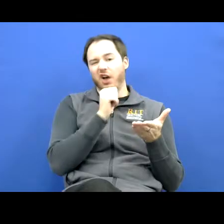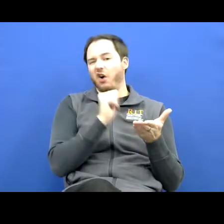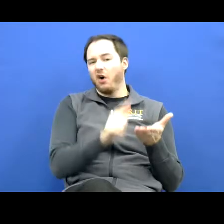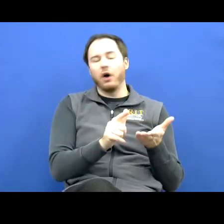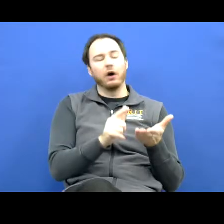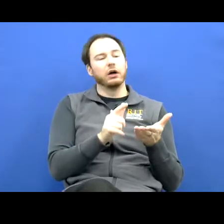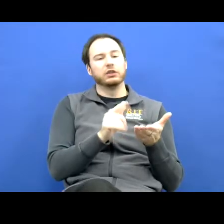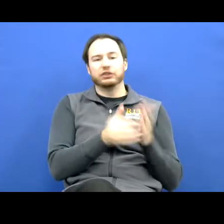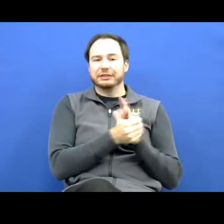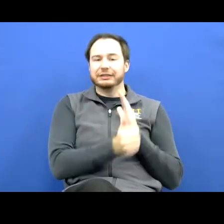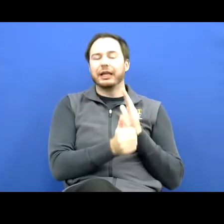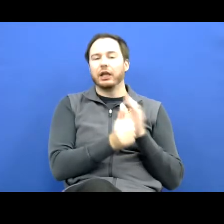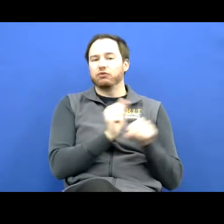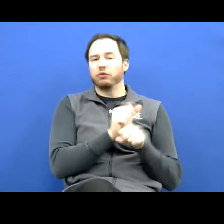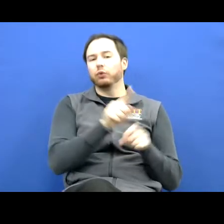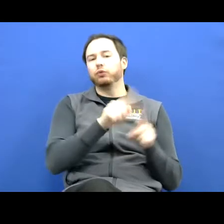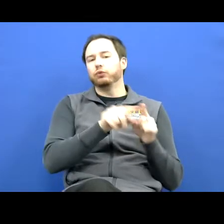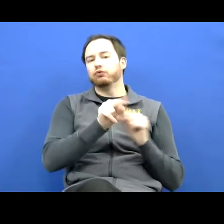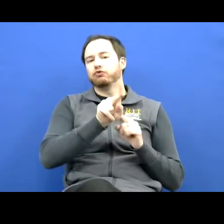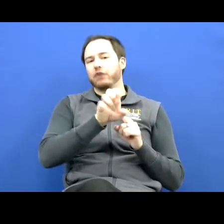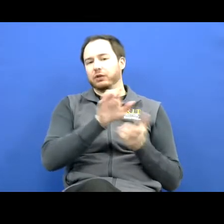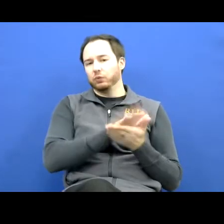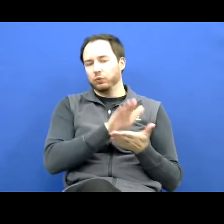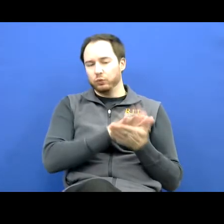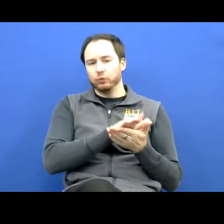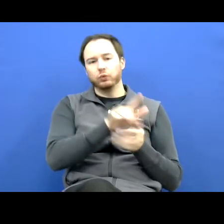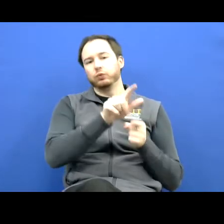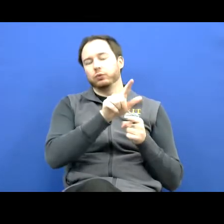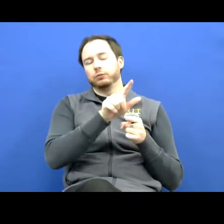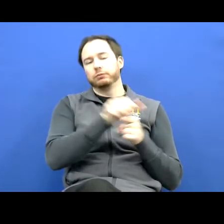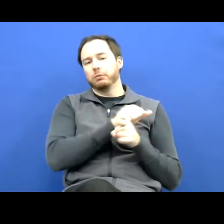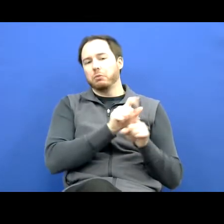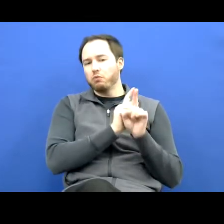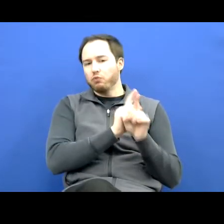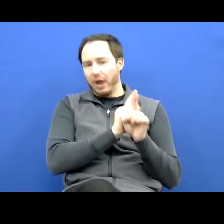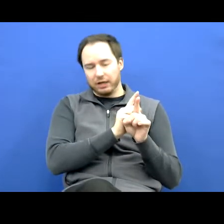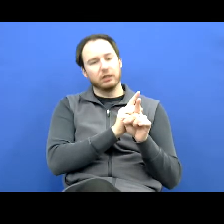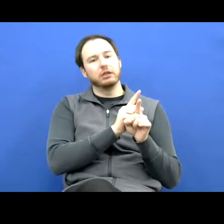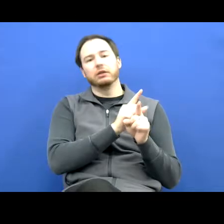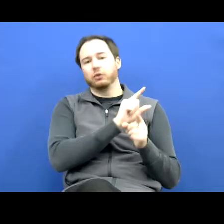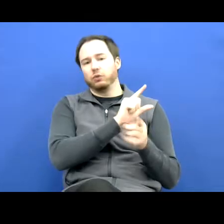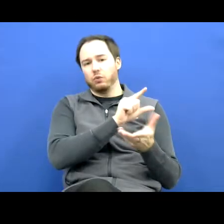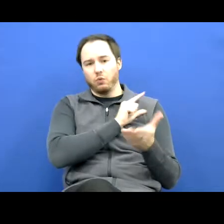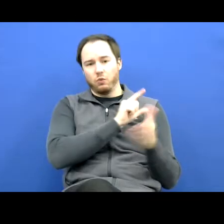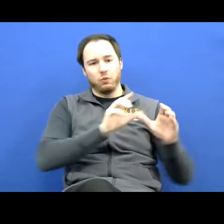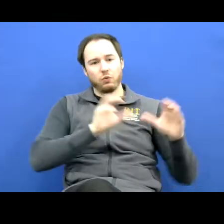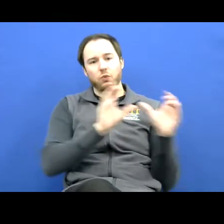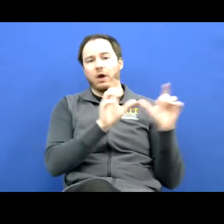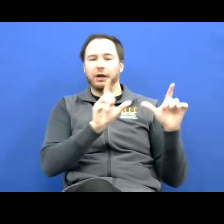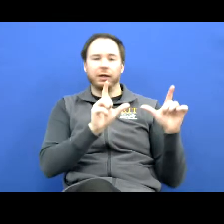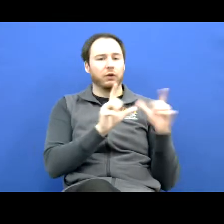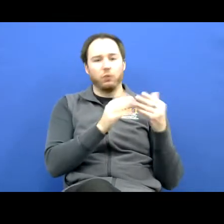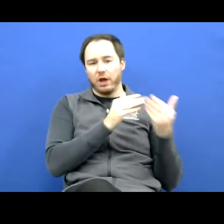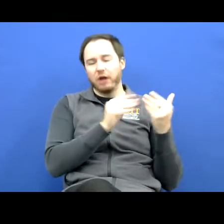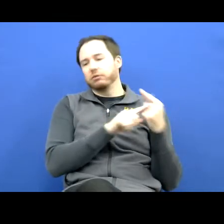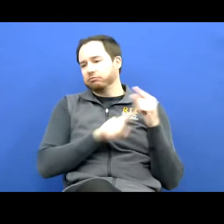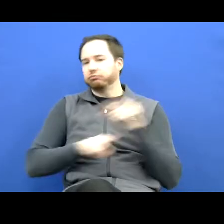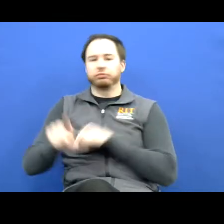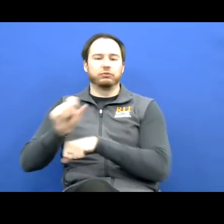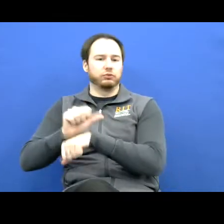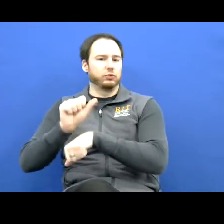2-year degree. You go to trade school, you apprentice, and you come online. So again, a lot